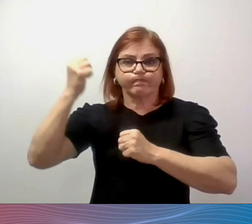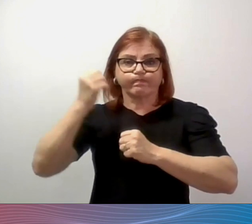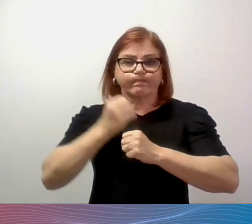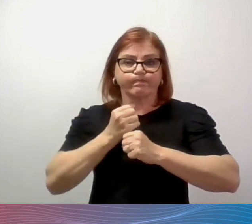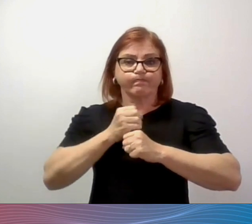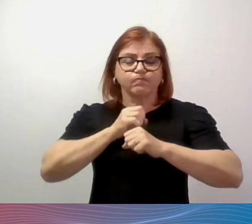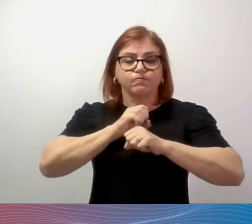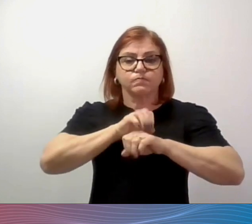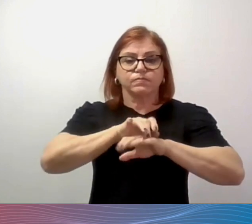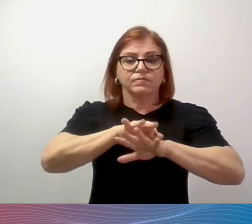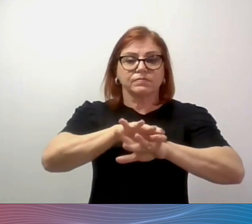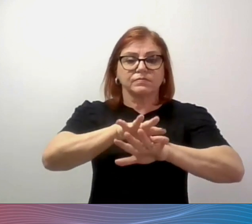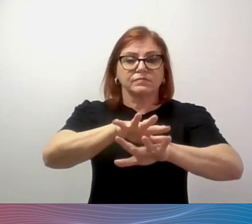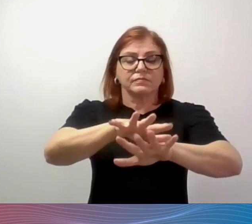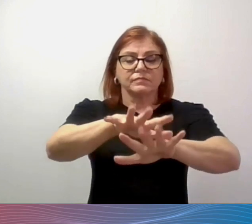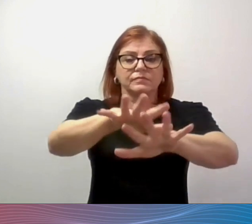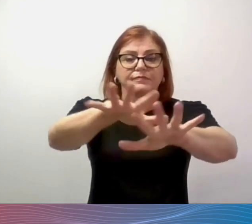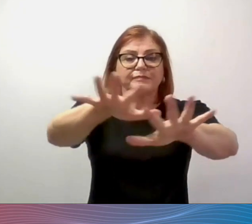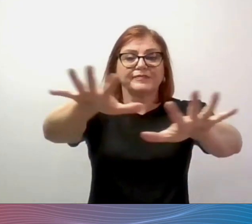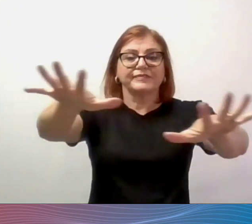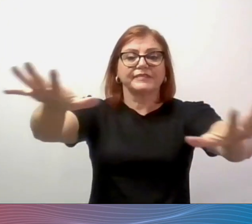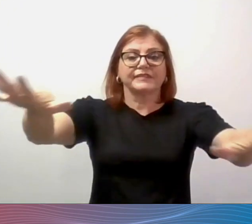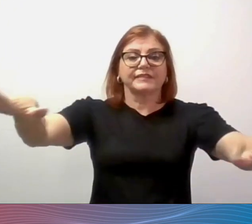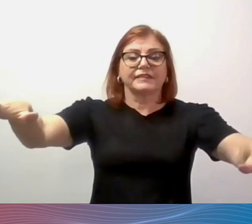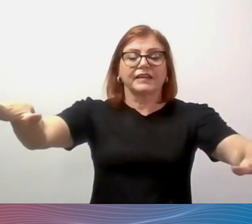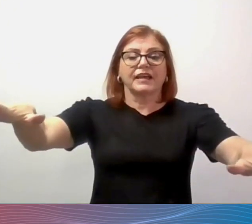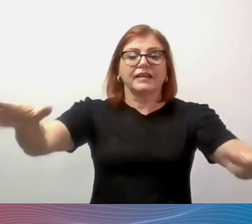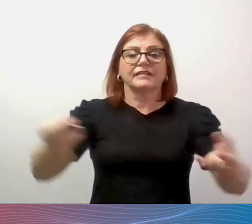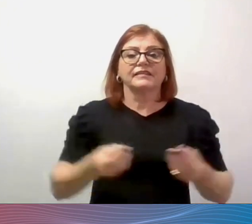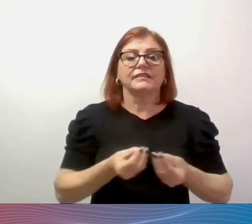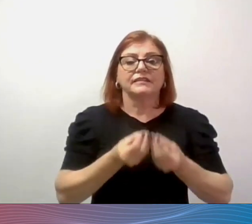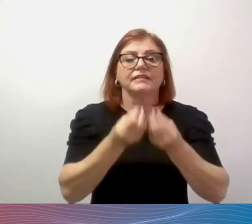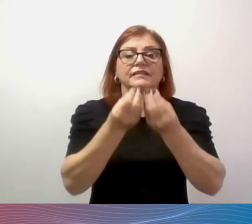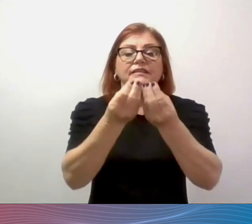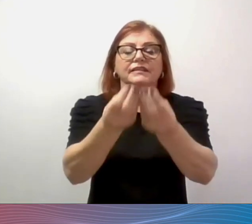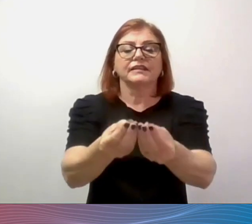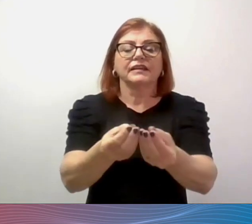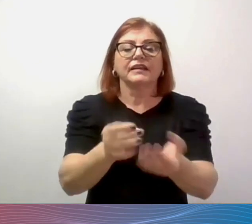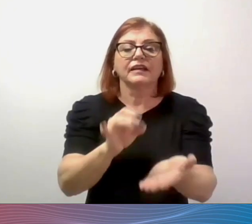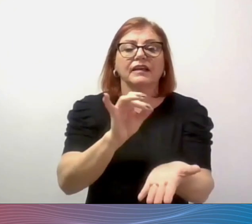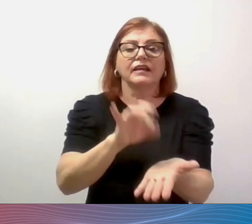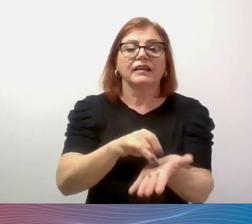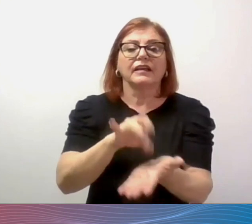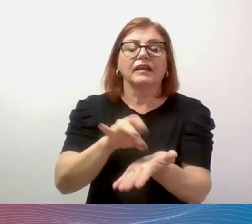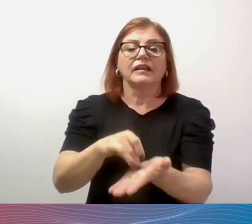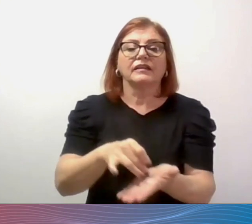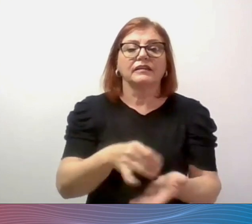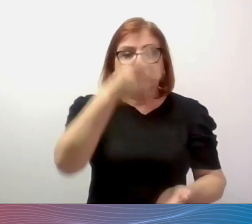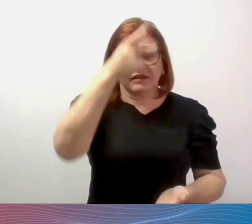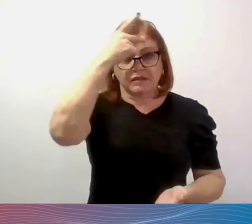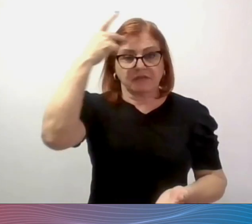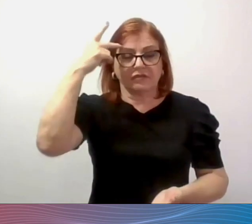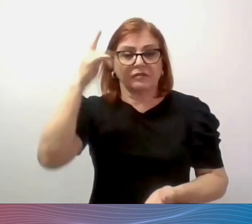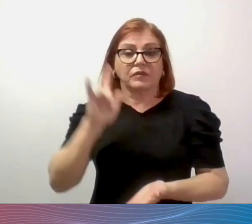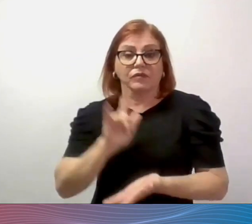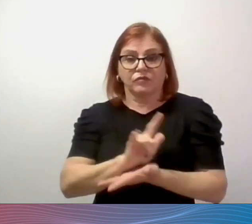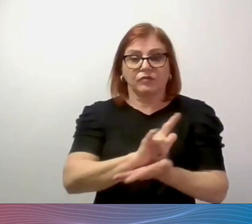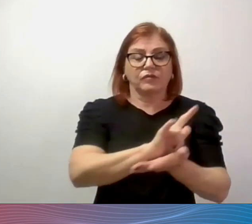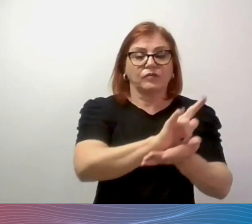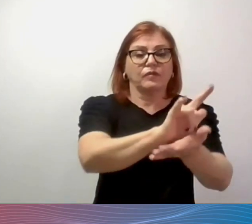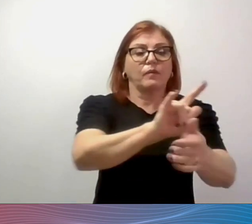to people. Levar realidade às pessoas. To take reality to people. E levar o amor de Deus às pessoas. And to take the love of God to people.